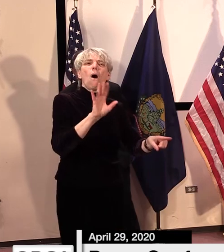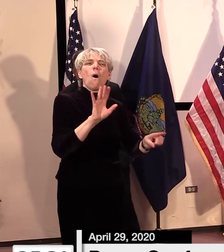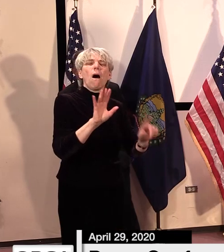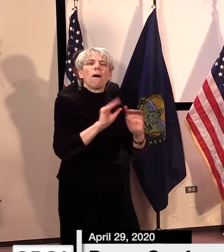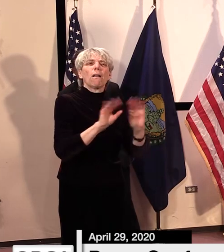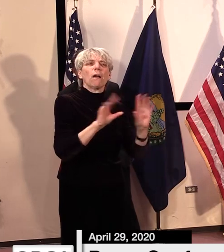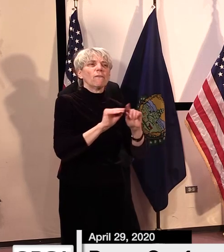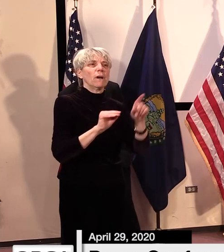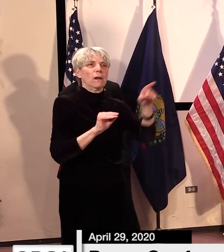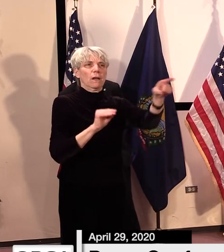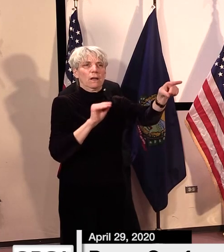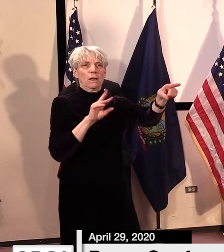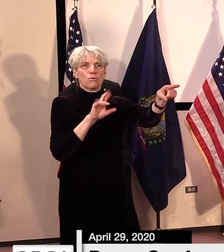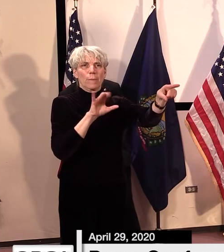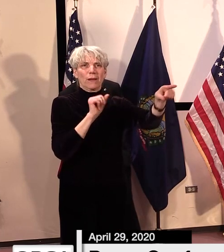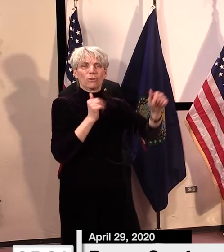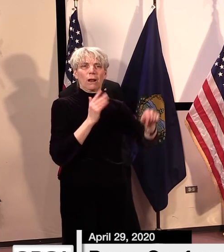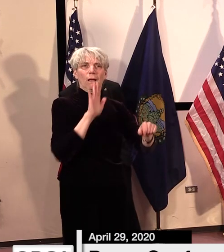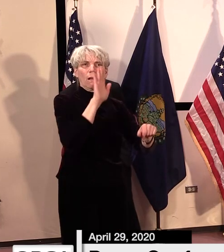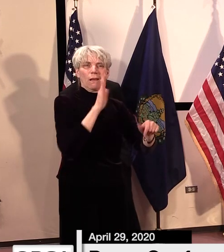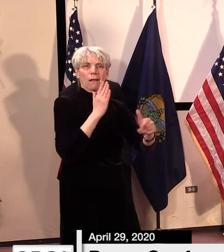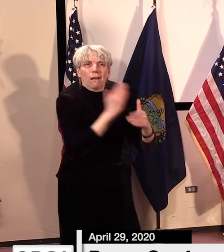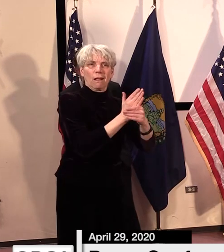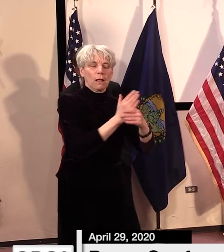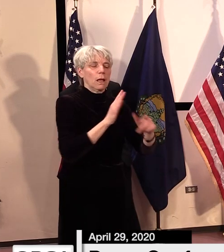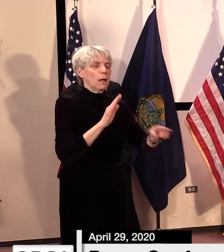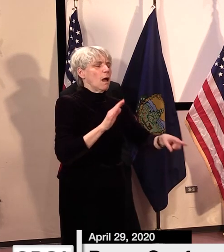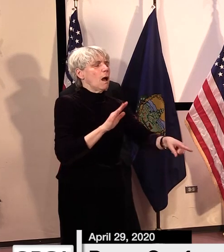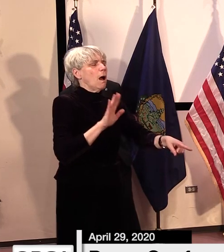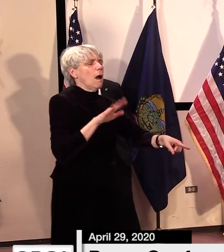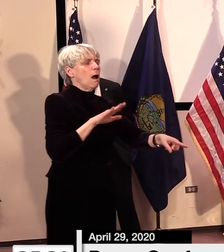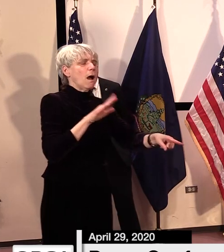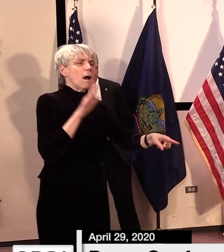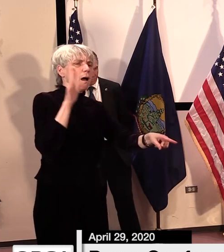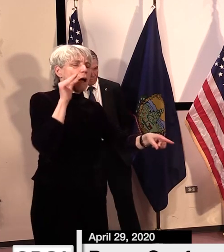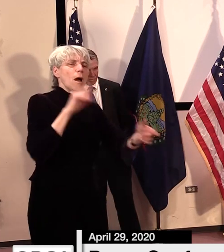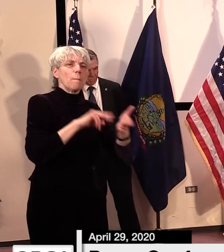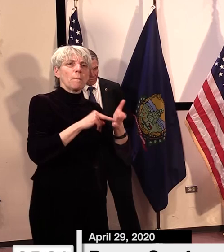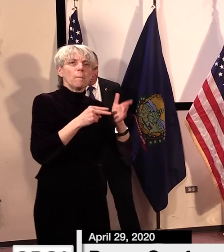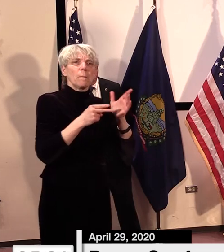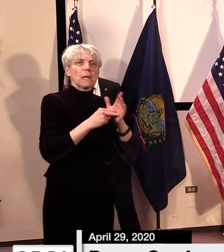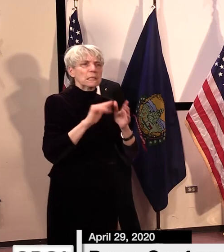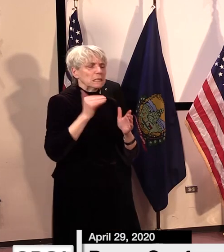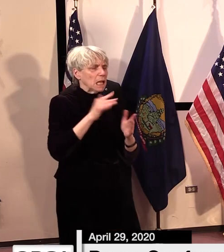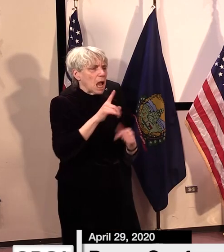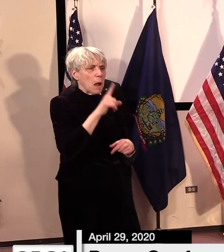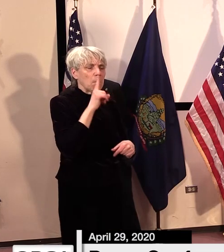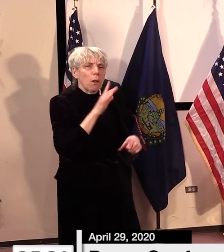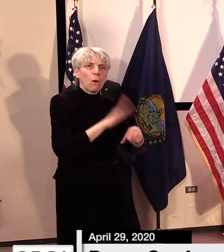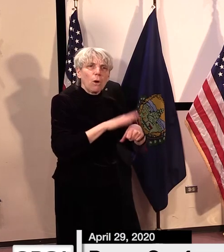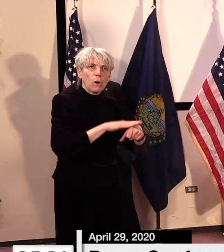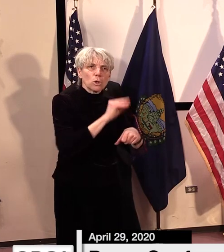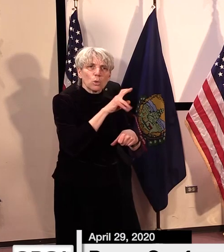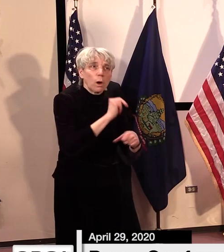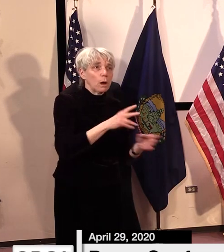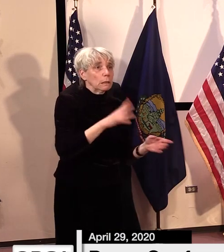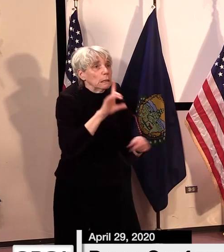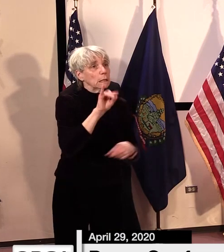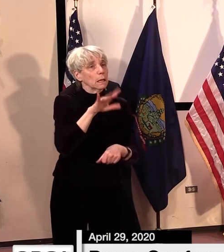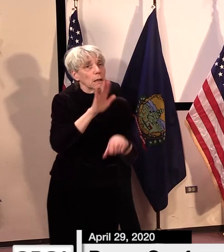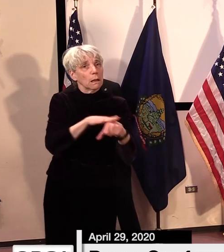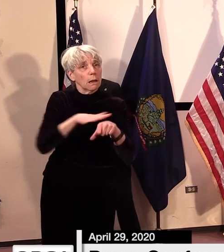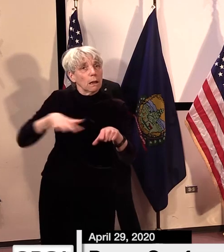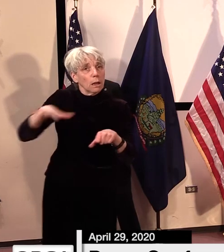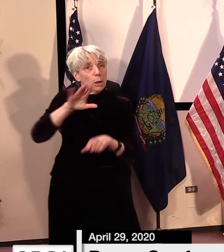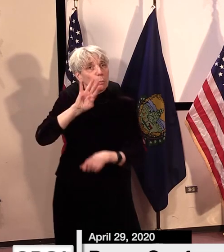that the town doesn't seem to get notified. The city of Burlington didn't seem to get notified. I don't know if they were ever notified about